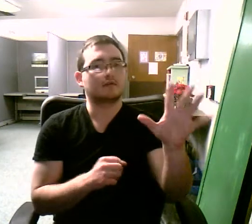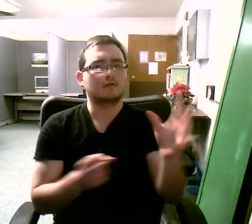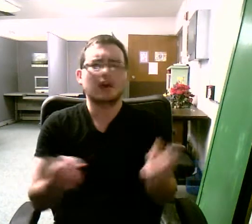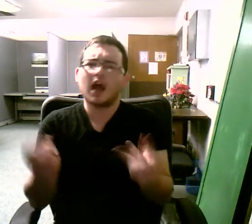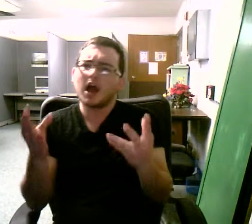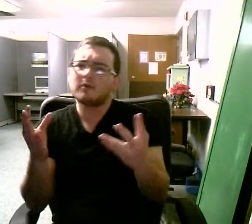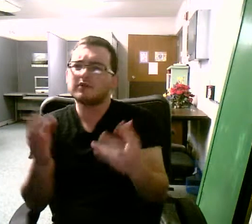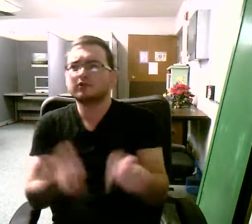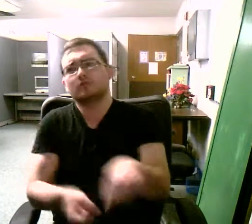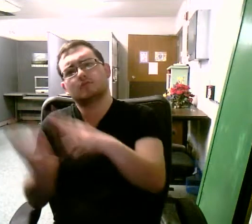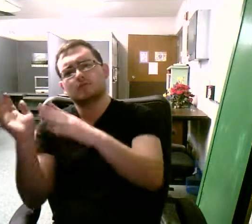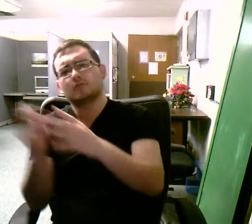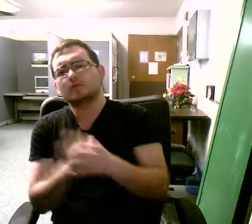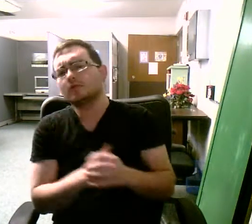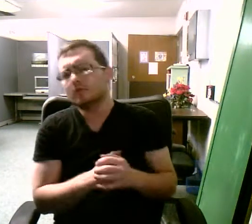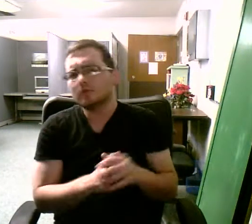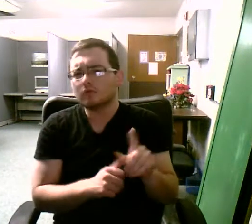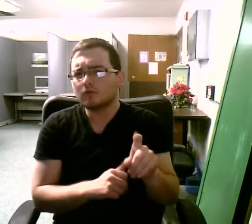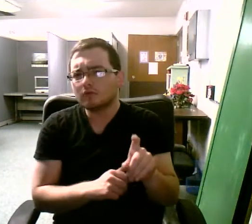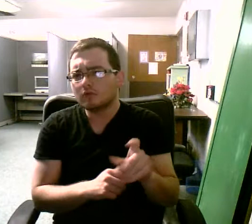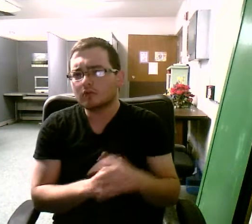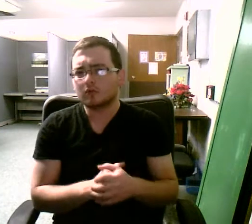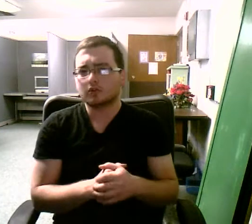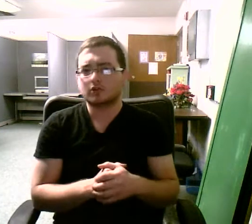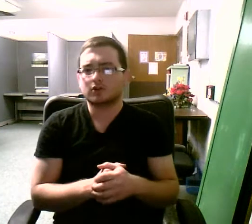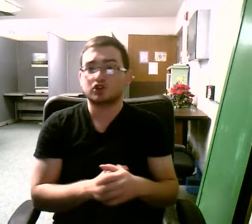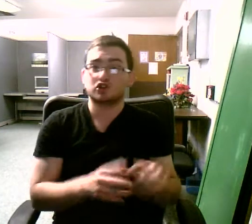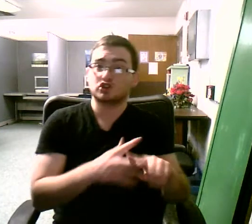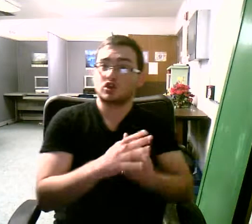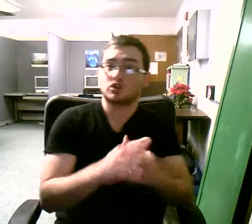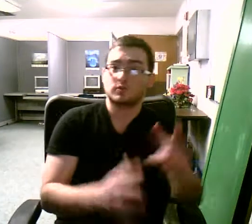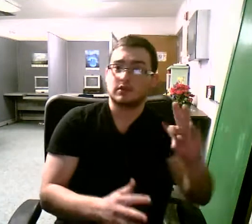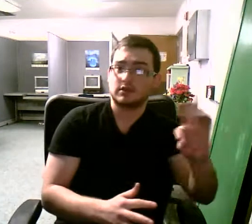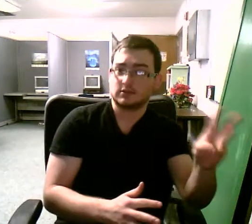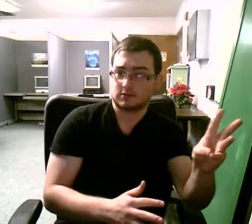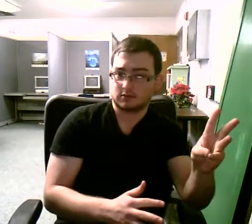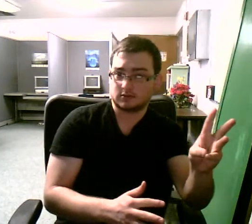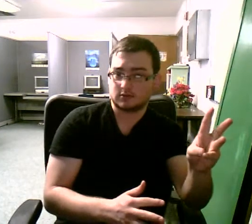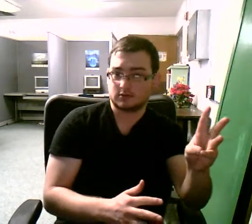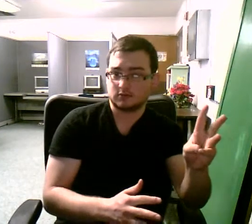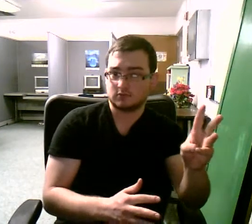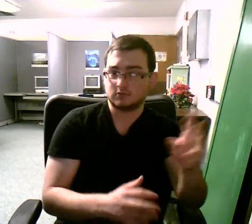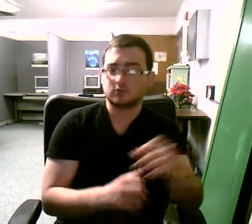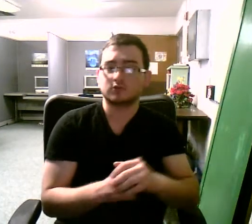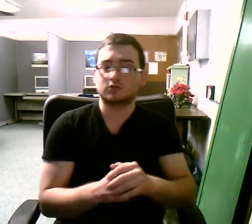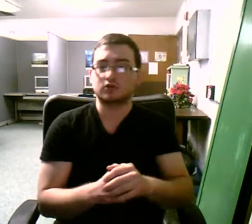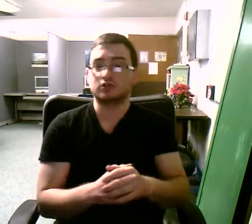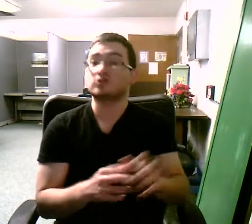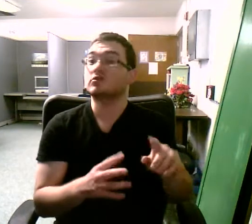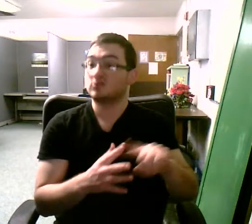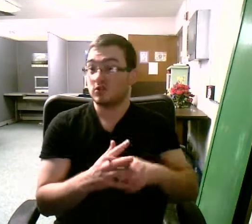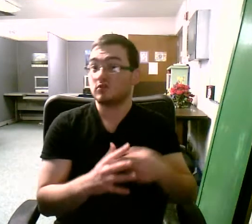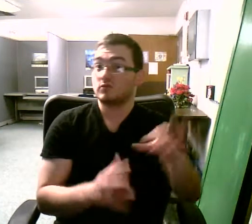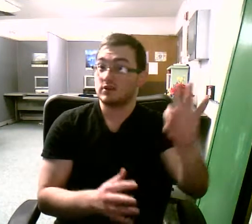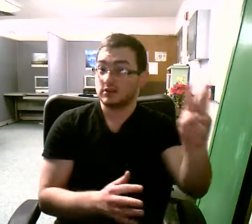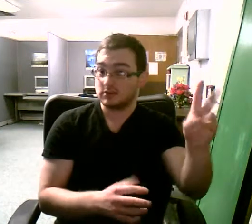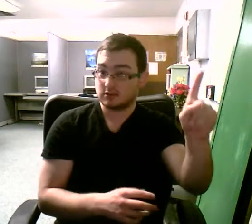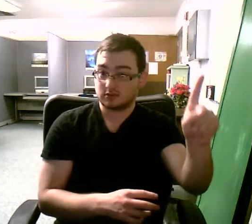75. She started with 96. So we know that she started with 96. She threw some